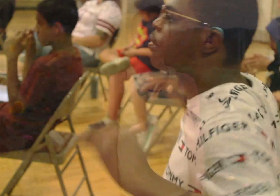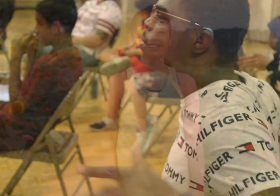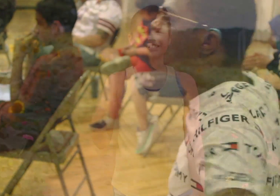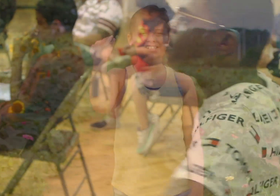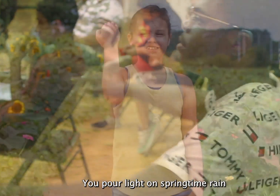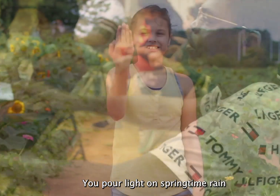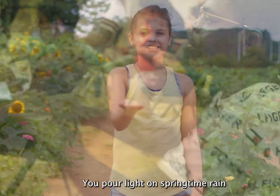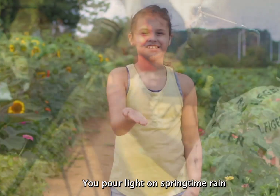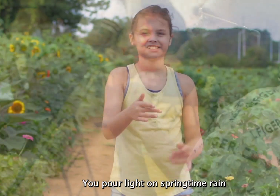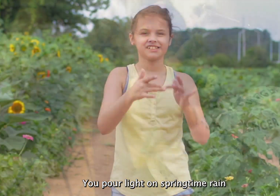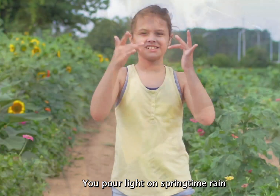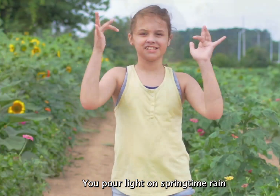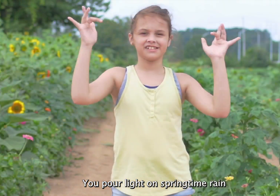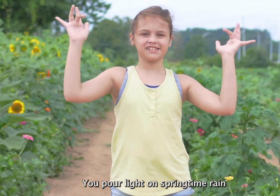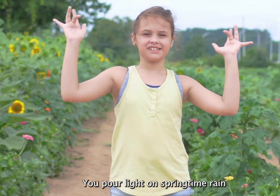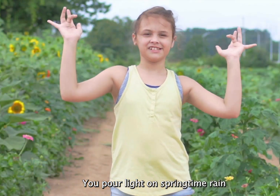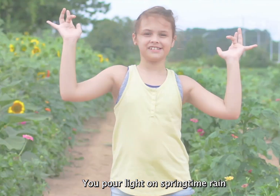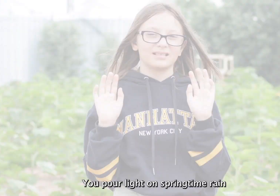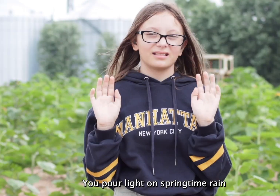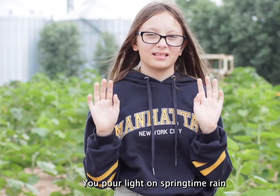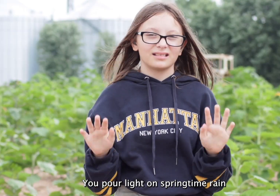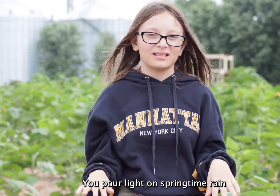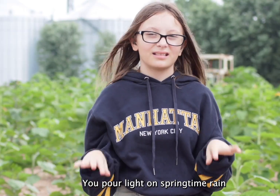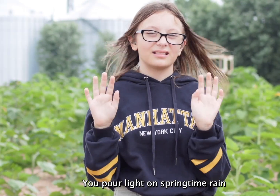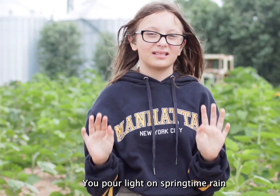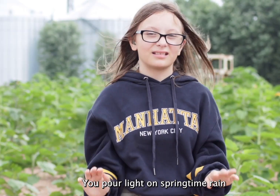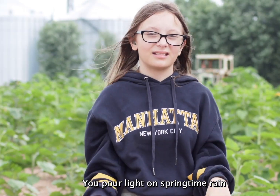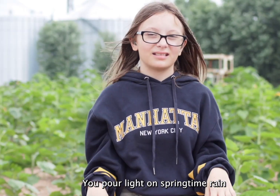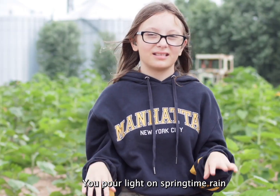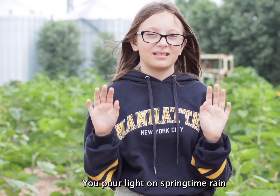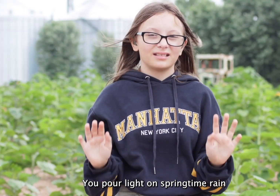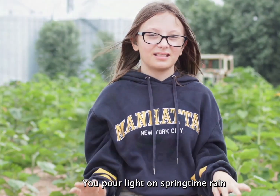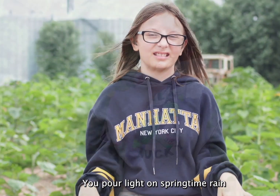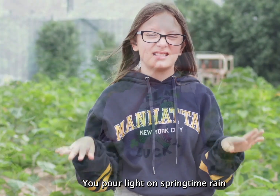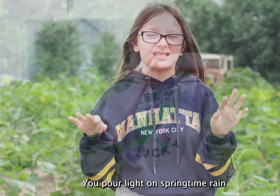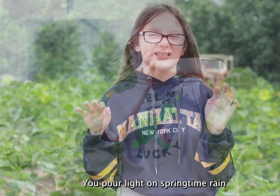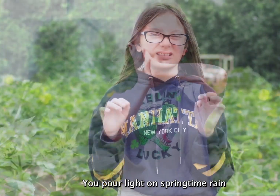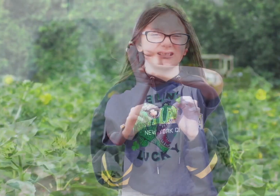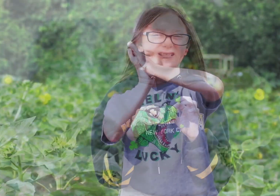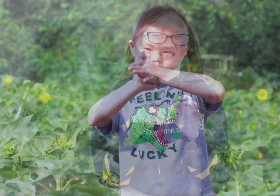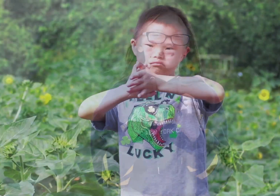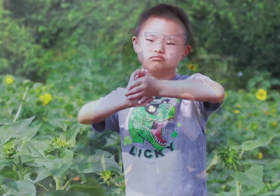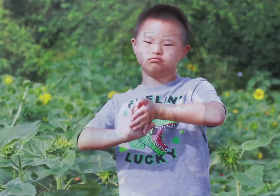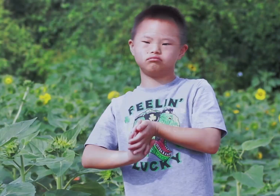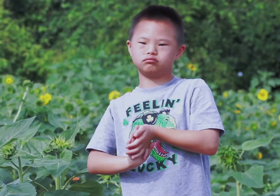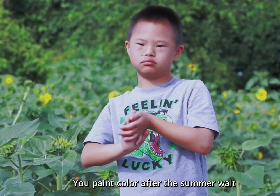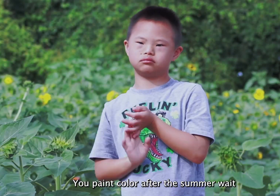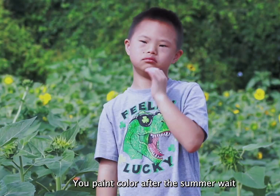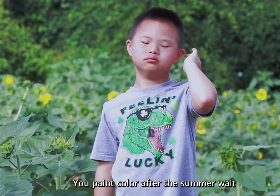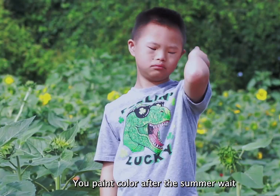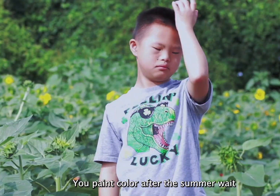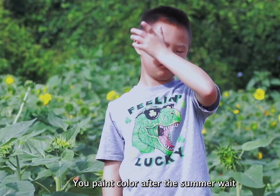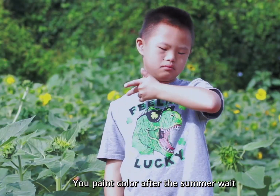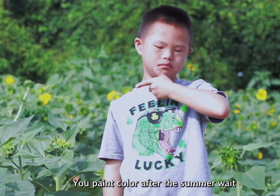You pour light on springtime rain. You